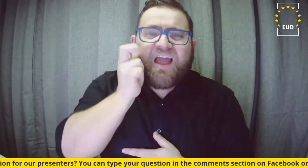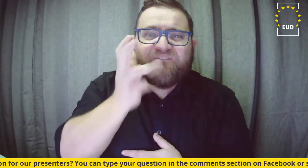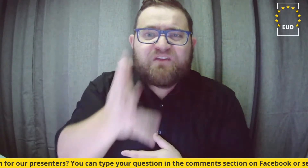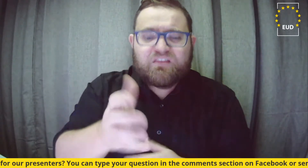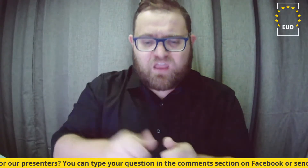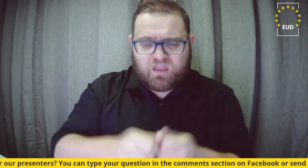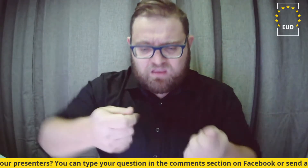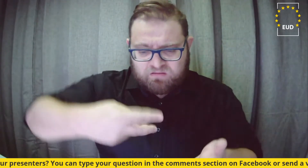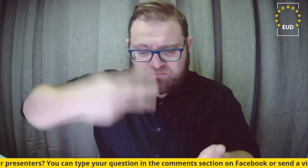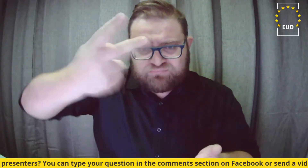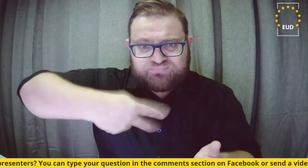the quality.